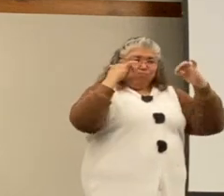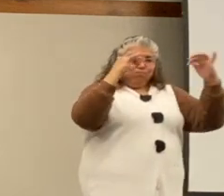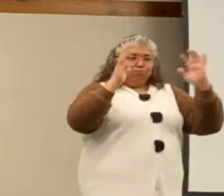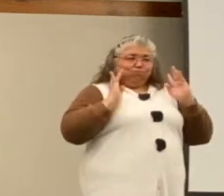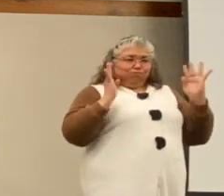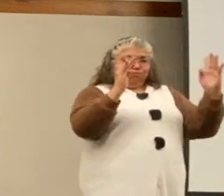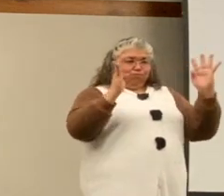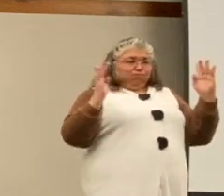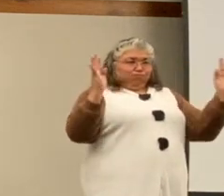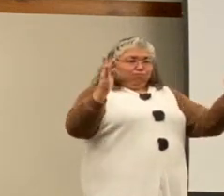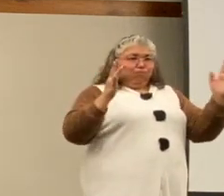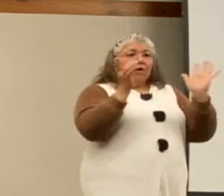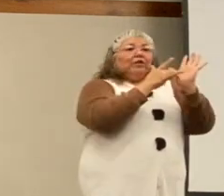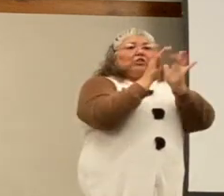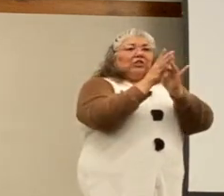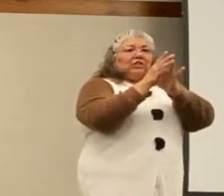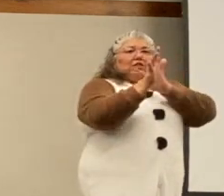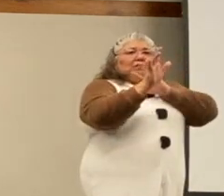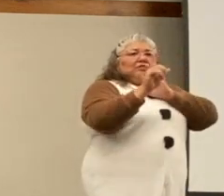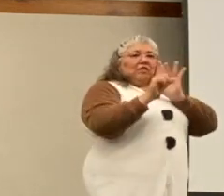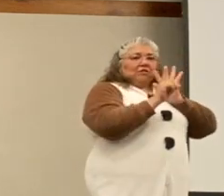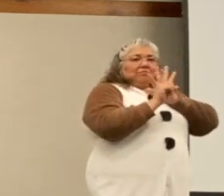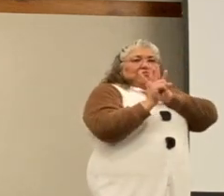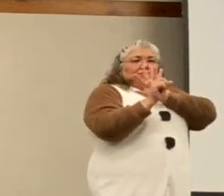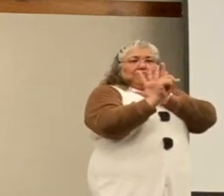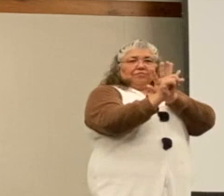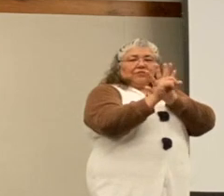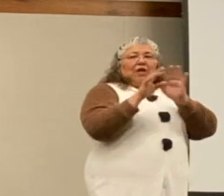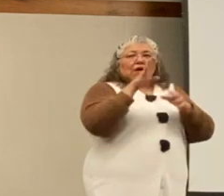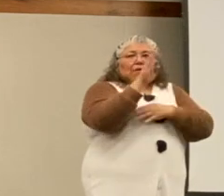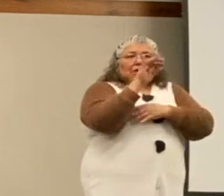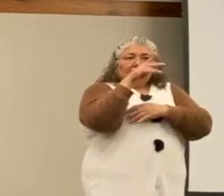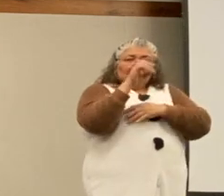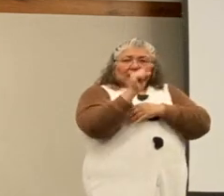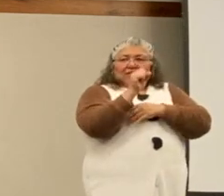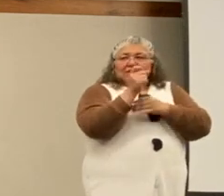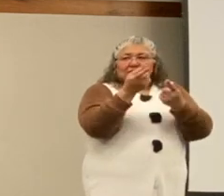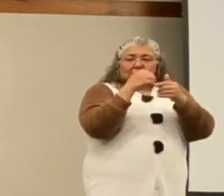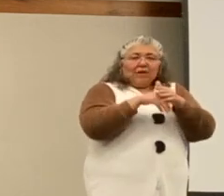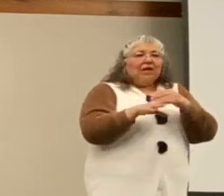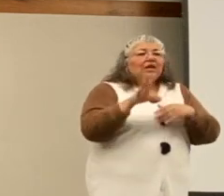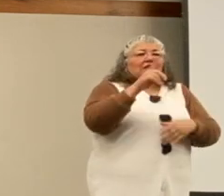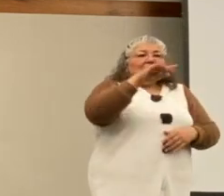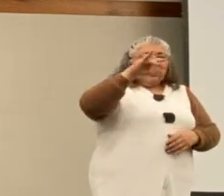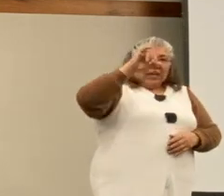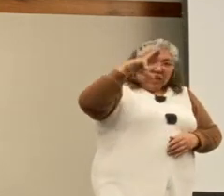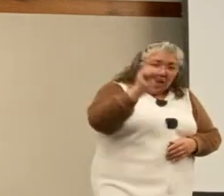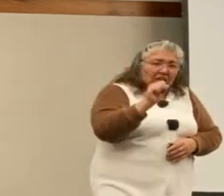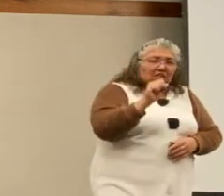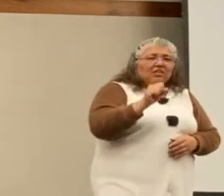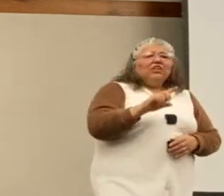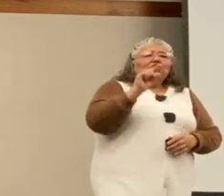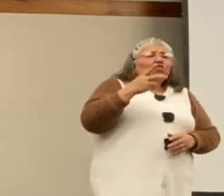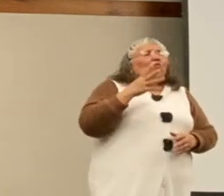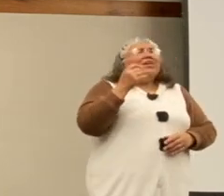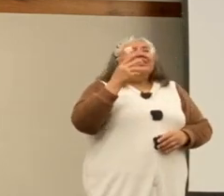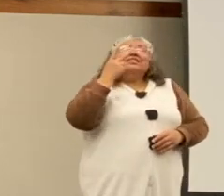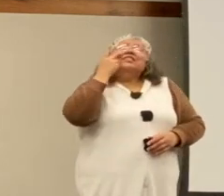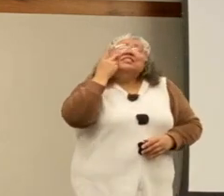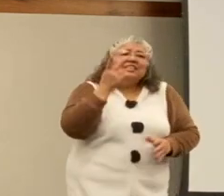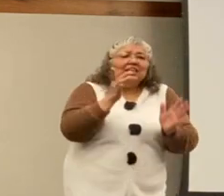Jesus and his entourage is coming in. Bartimaeus is coming in. And Zacchaeus just wants to see